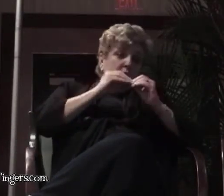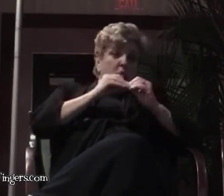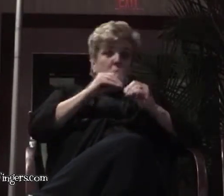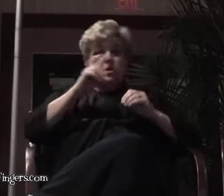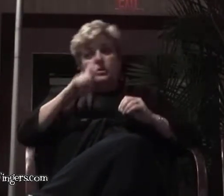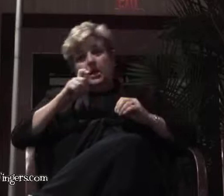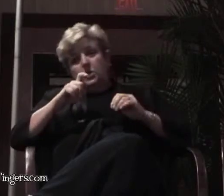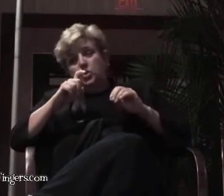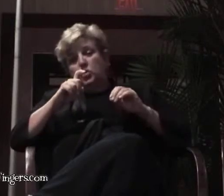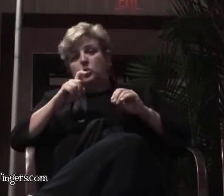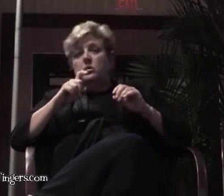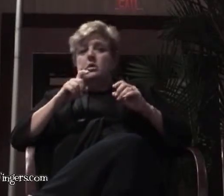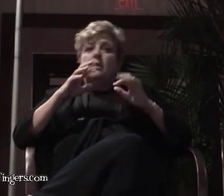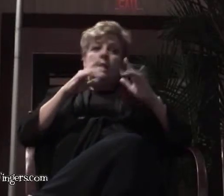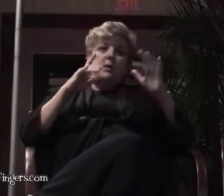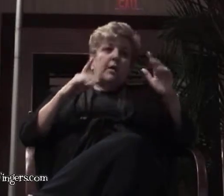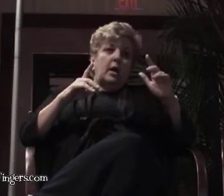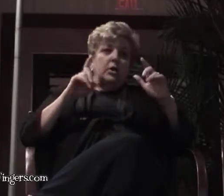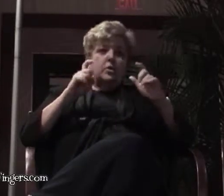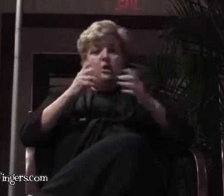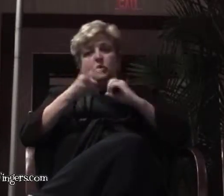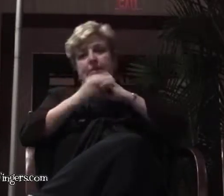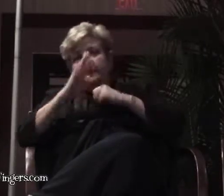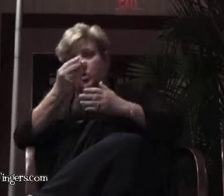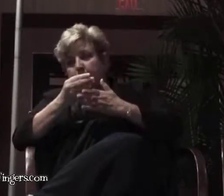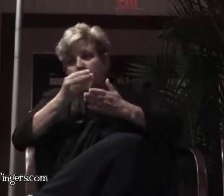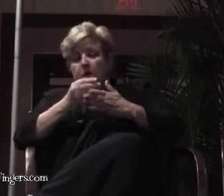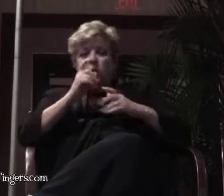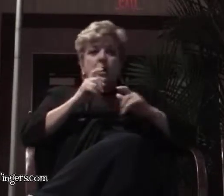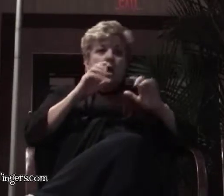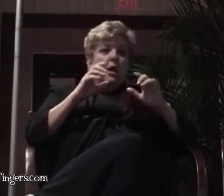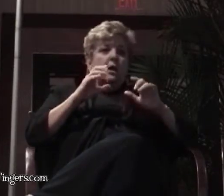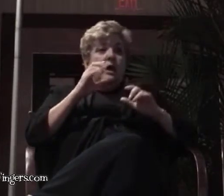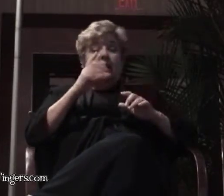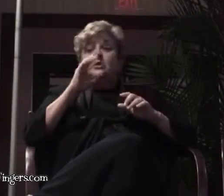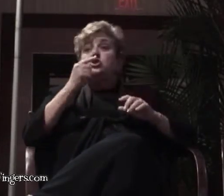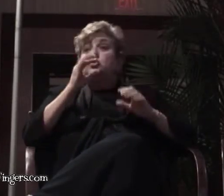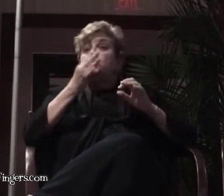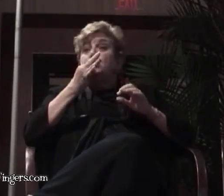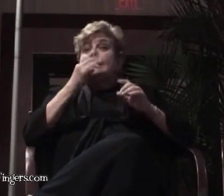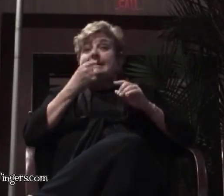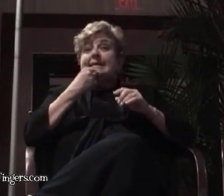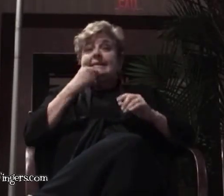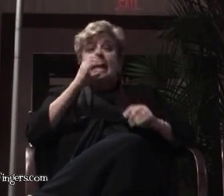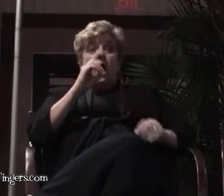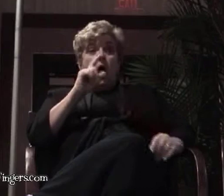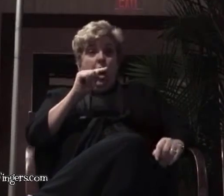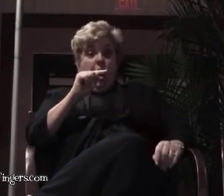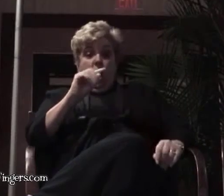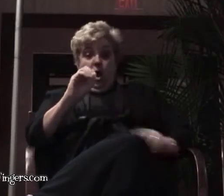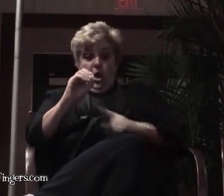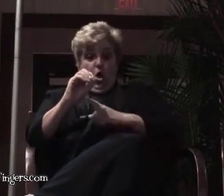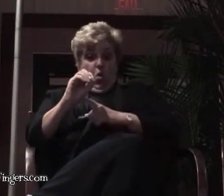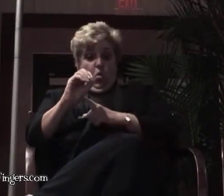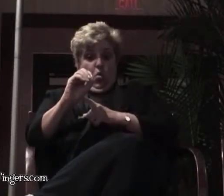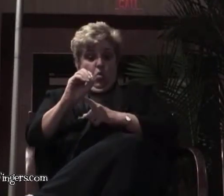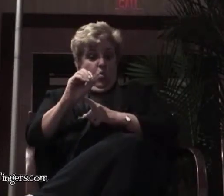you should save more of your money. And as soon as they say, Otto, I turn them off, because you don't understand it. You